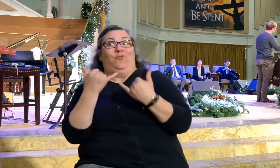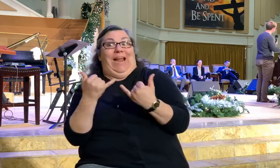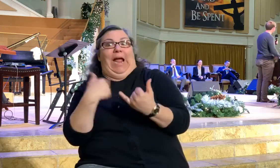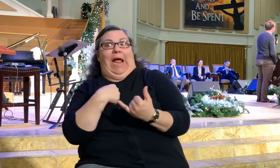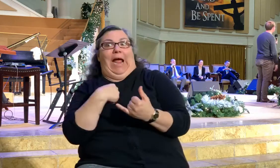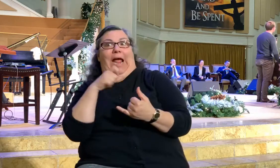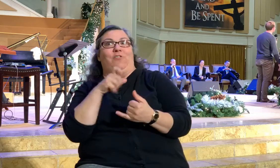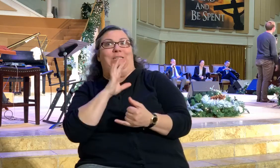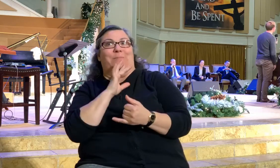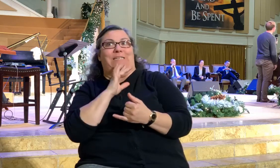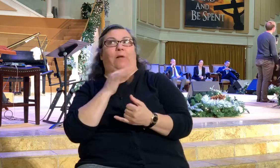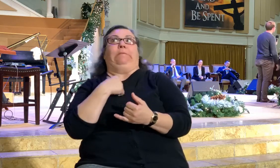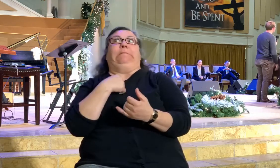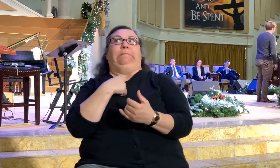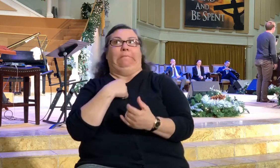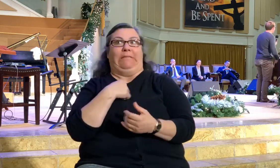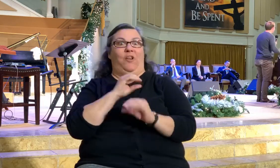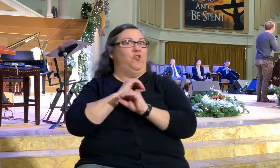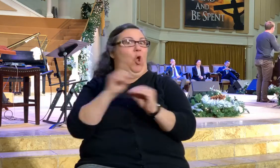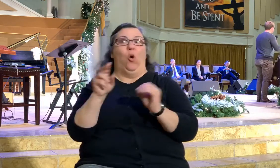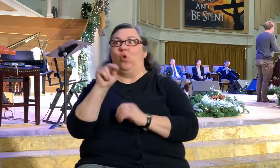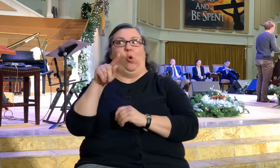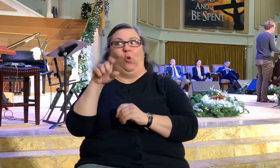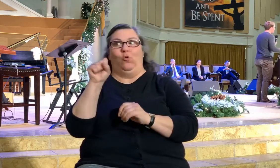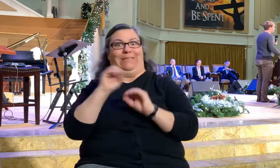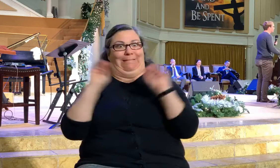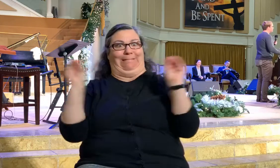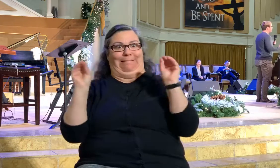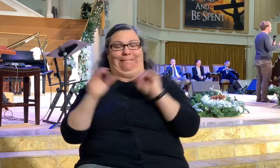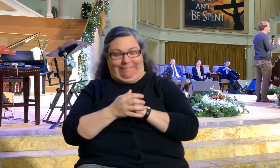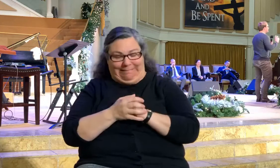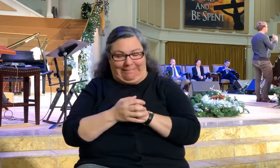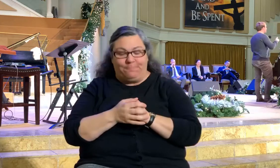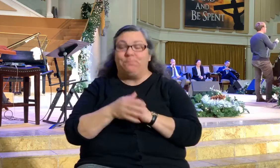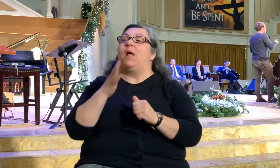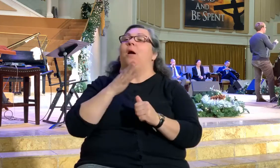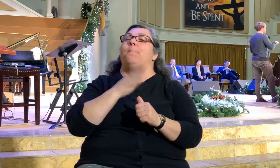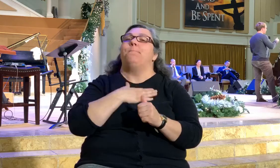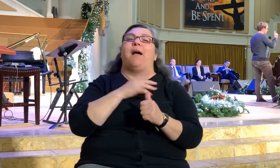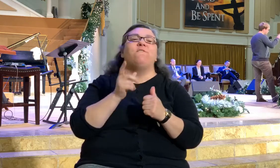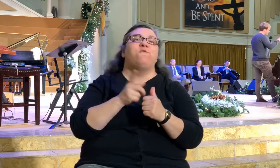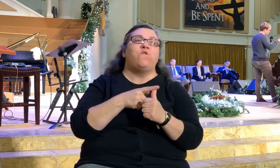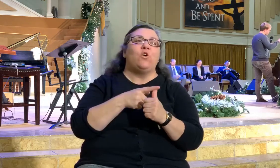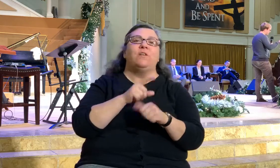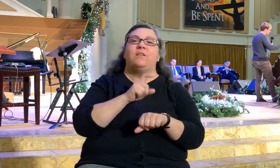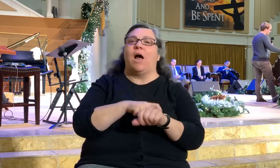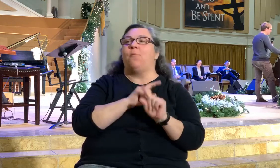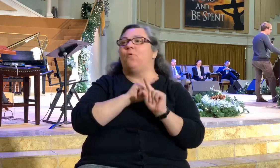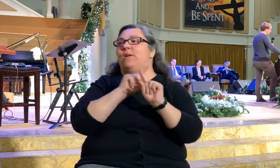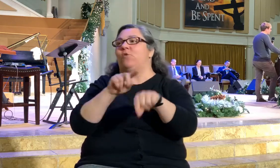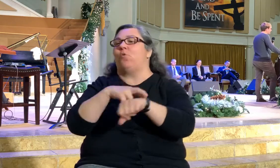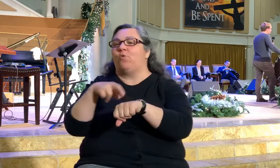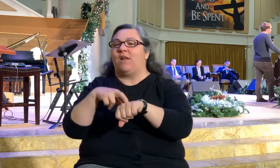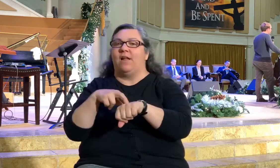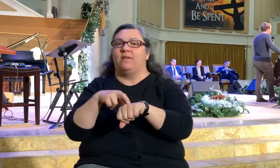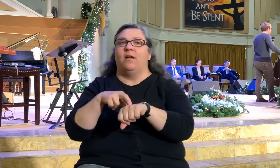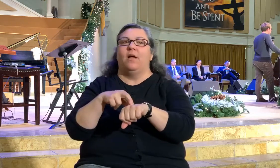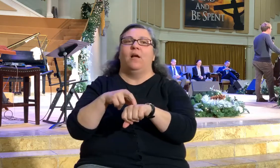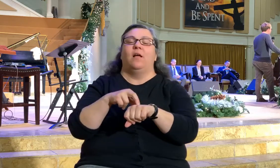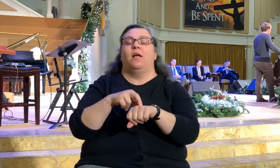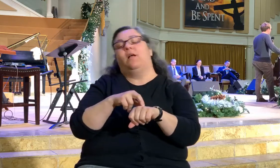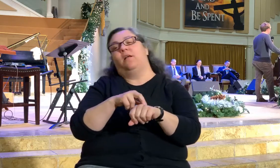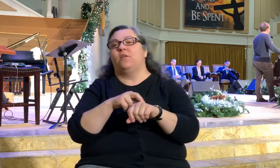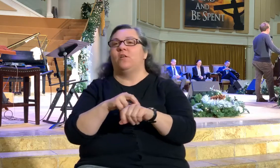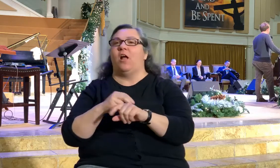have no notes, but my first trip to Roatan went twice, 2 months the first time and 2 months the next time, but the first one